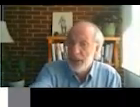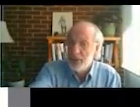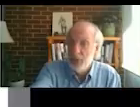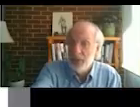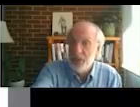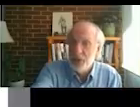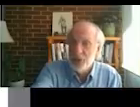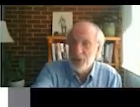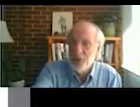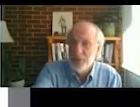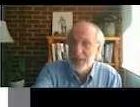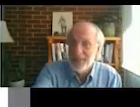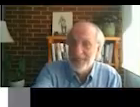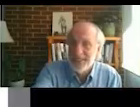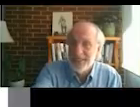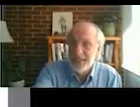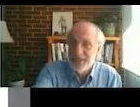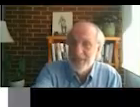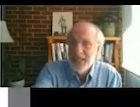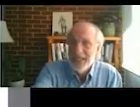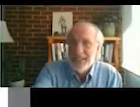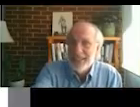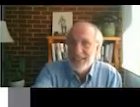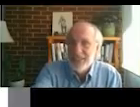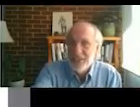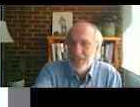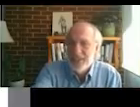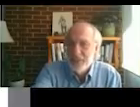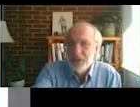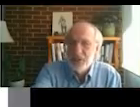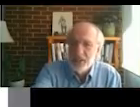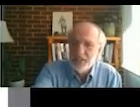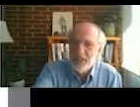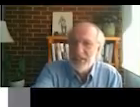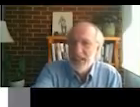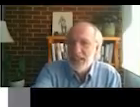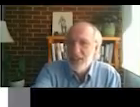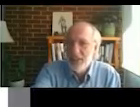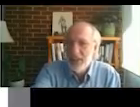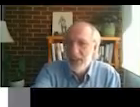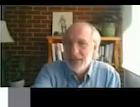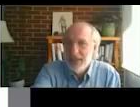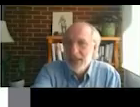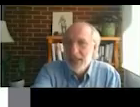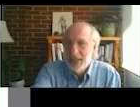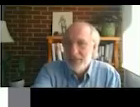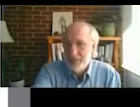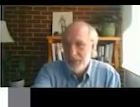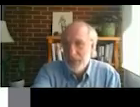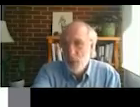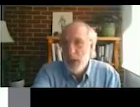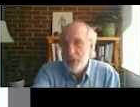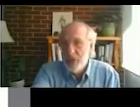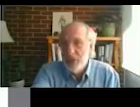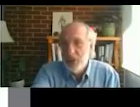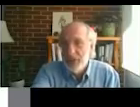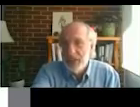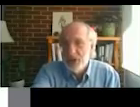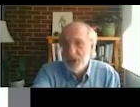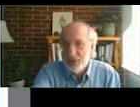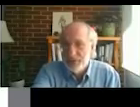issues related to motivation too, because these things are not simple. You got to decide on where